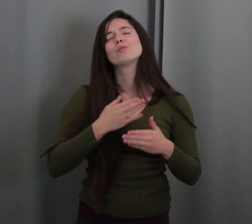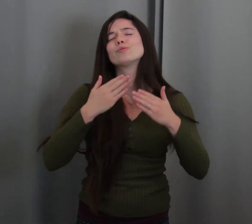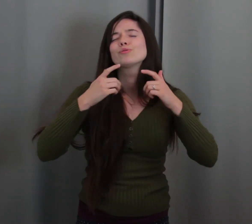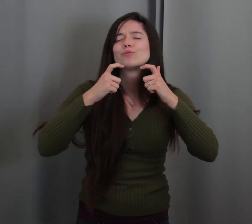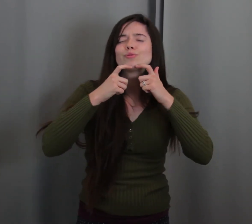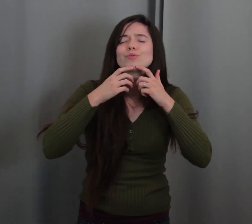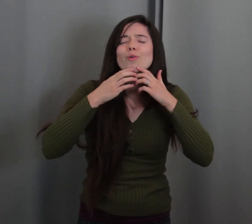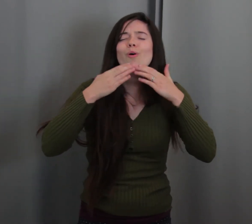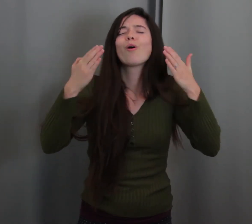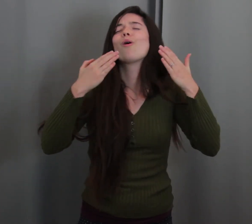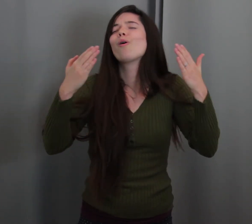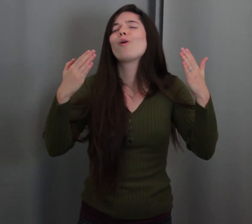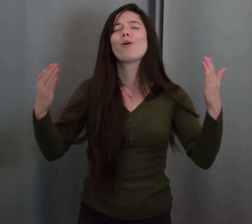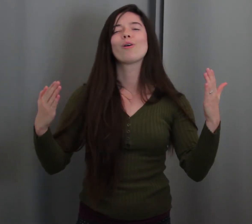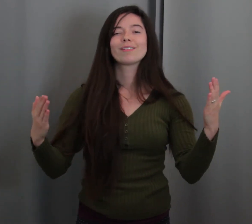by special delivery.